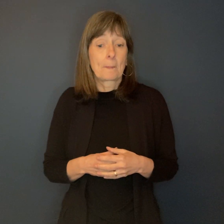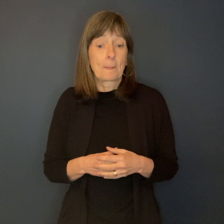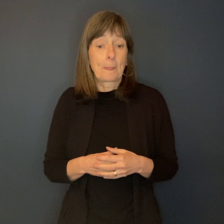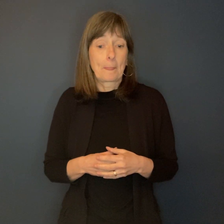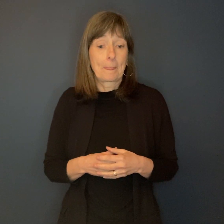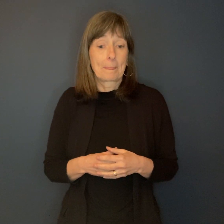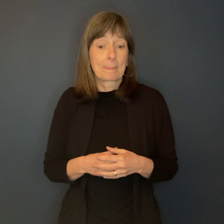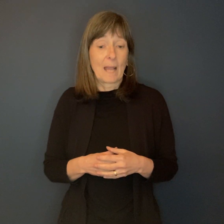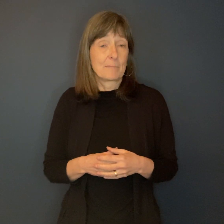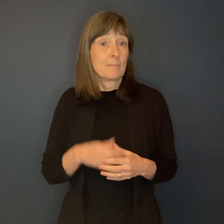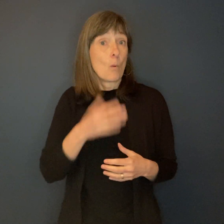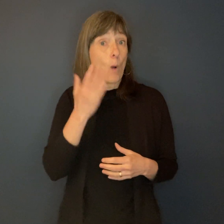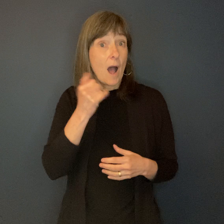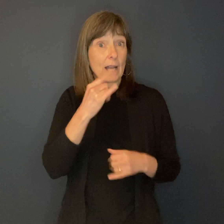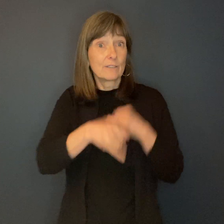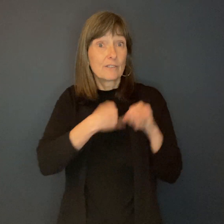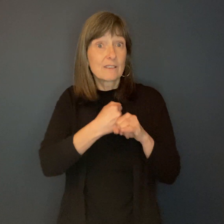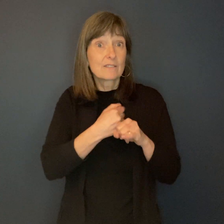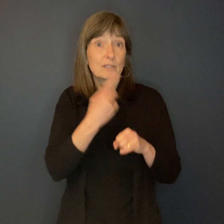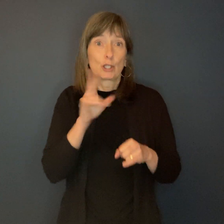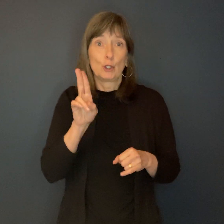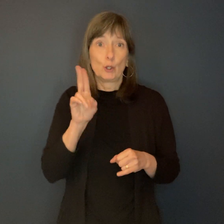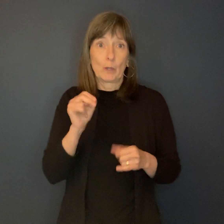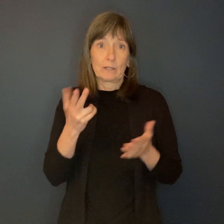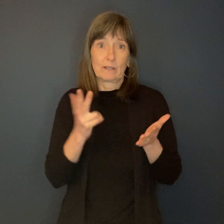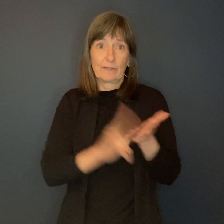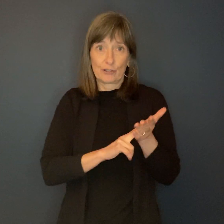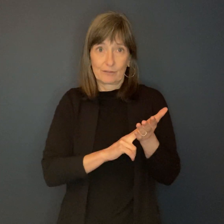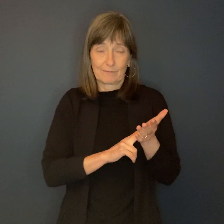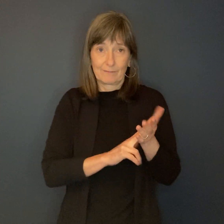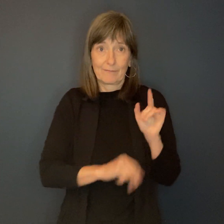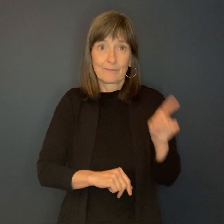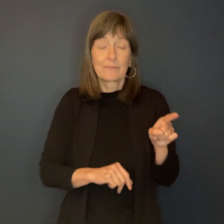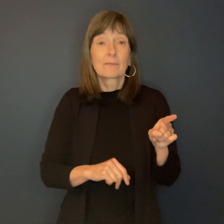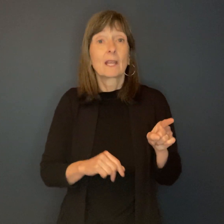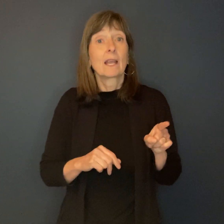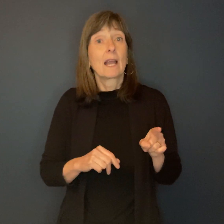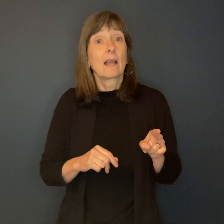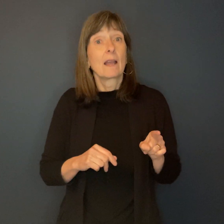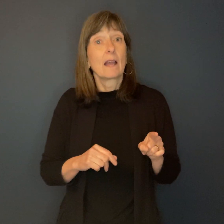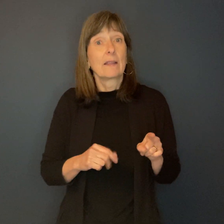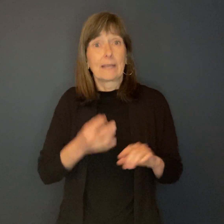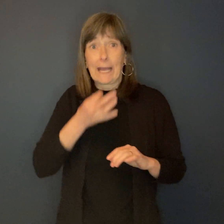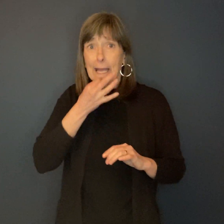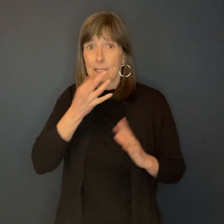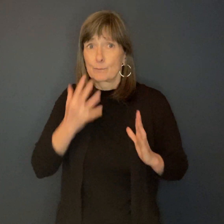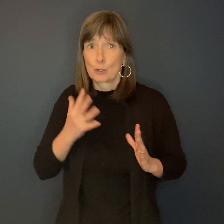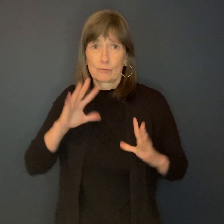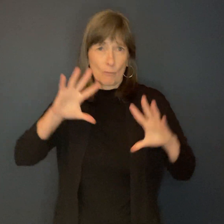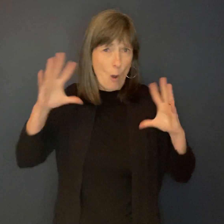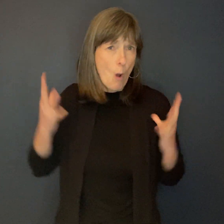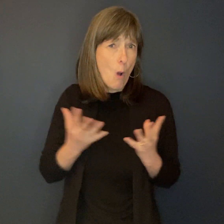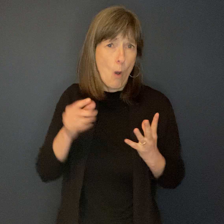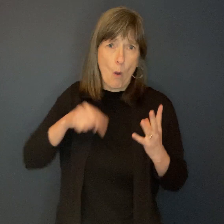international. The expertise is international, and we have been working,